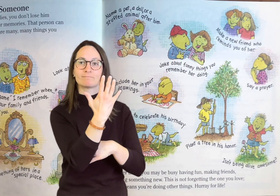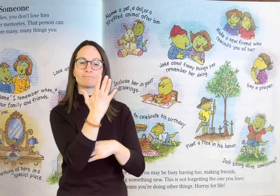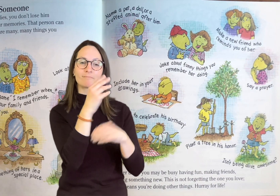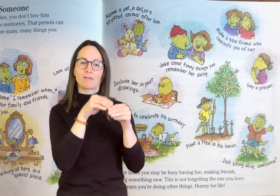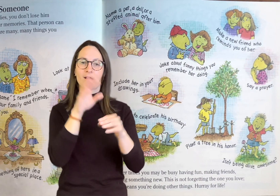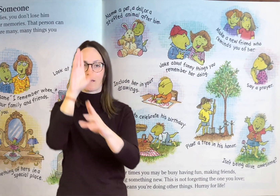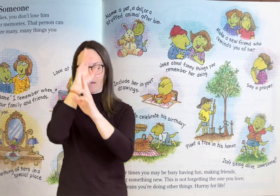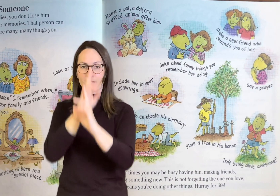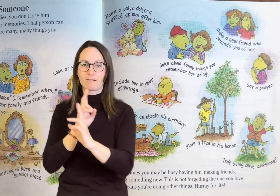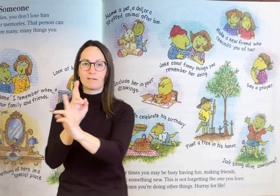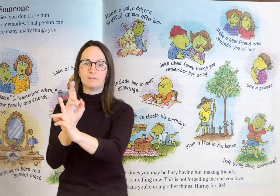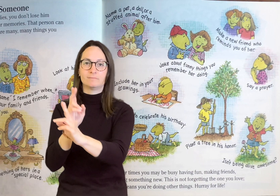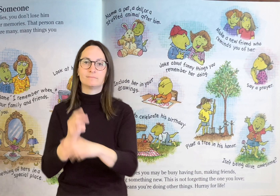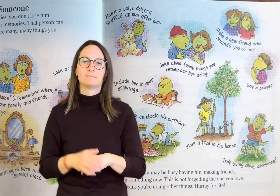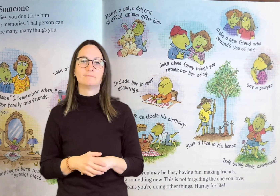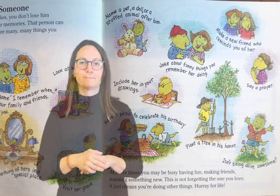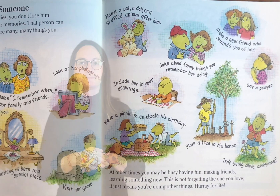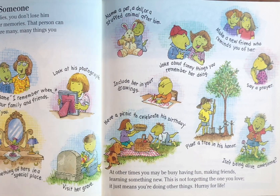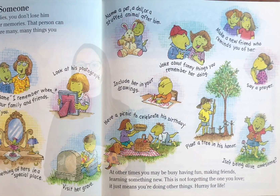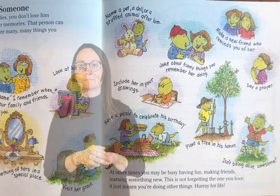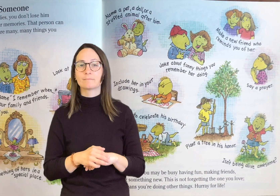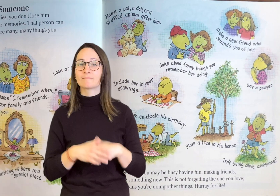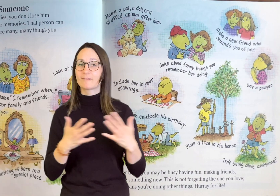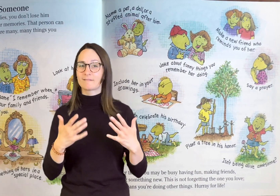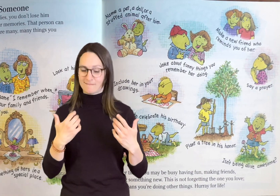Plant a tree in his honor.